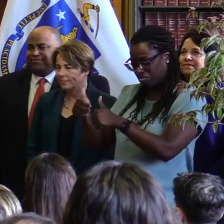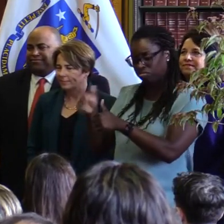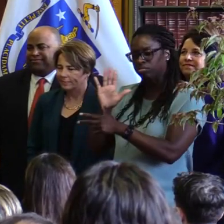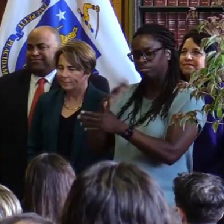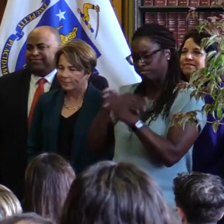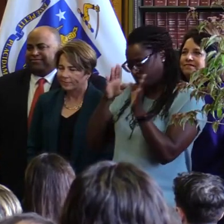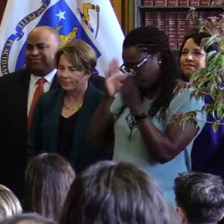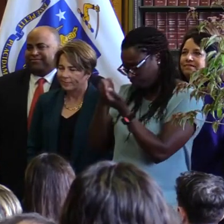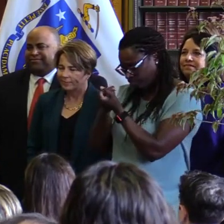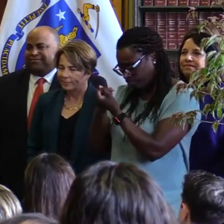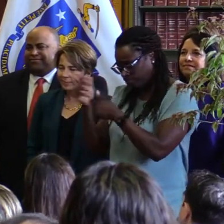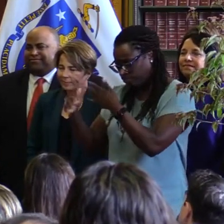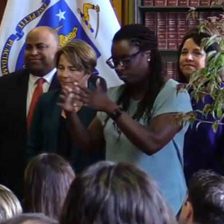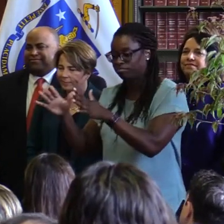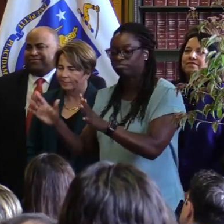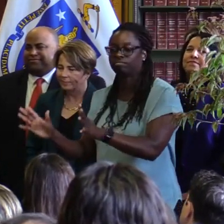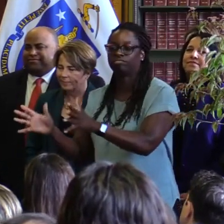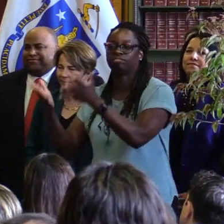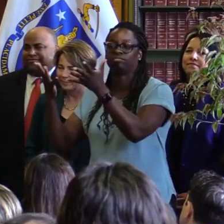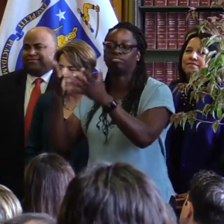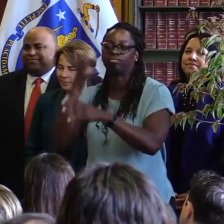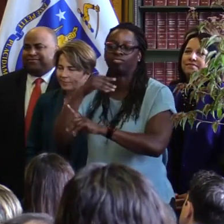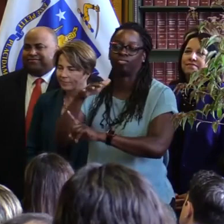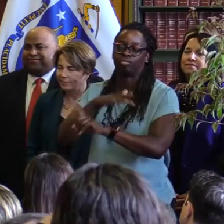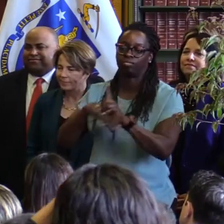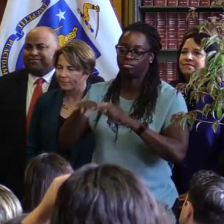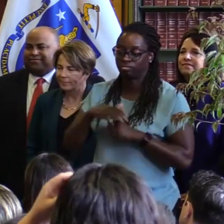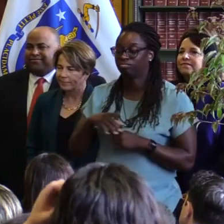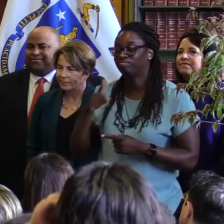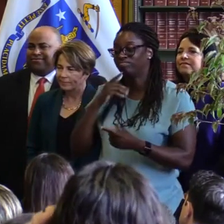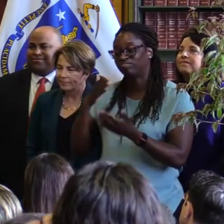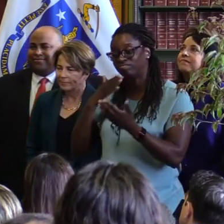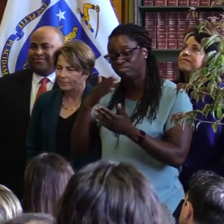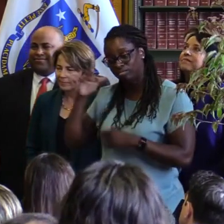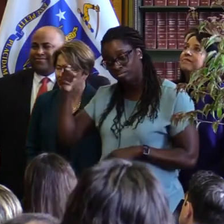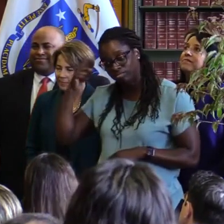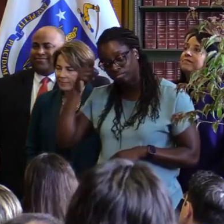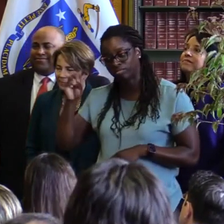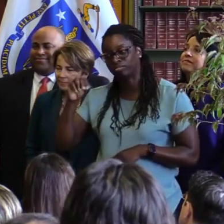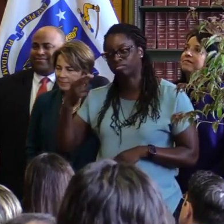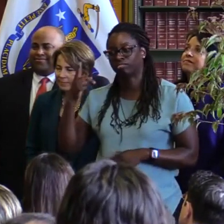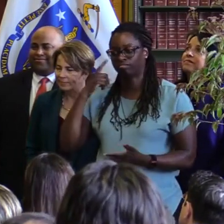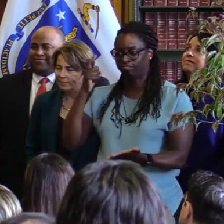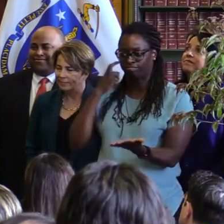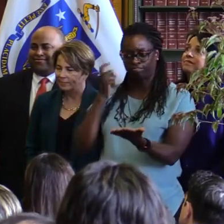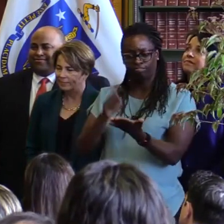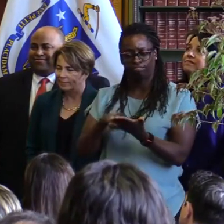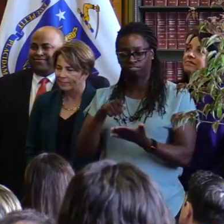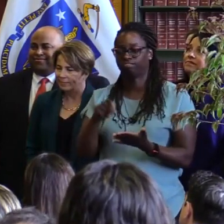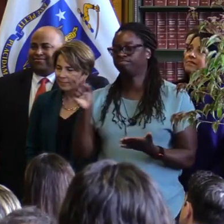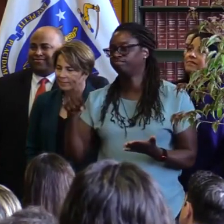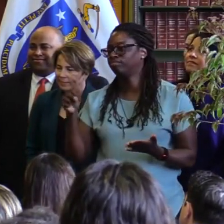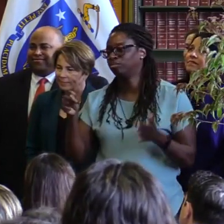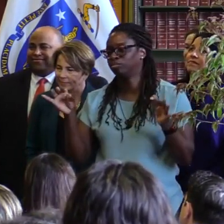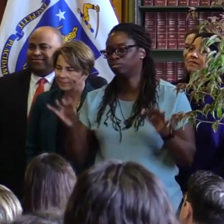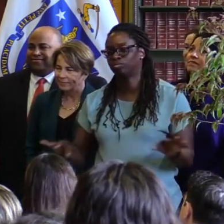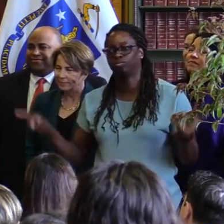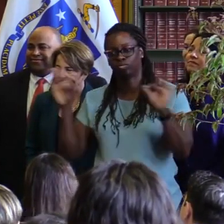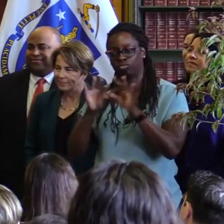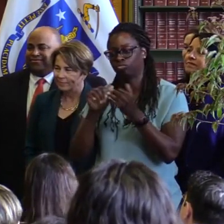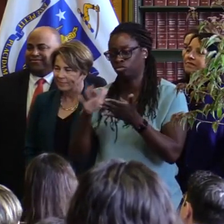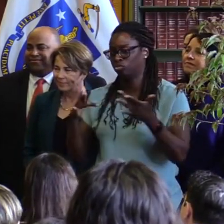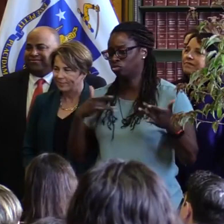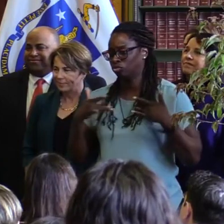for recognizing the urgency of bringing together resources across industries and sectors to address the climate crisis. And we look